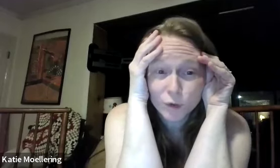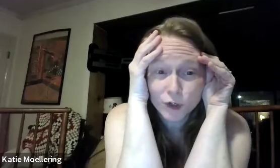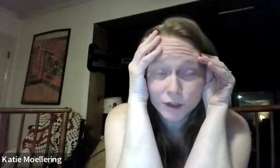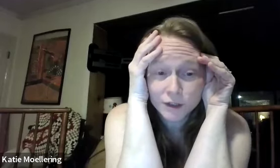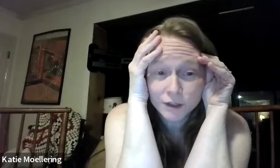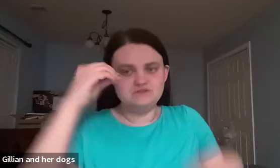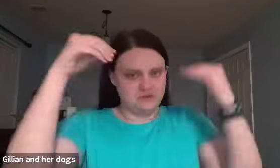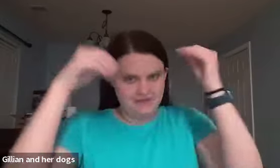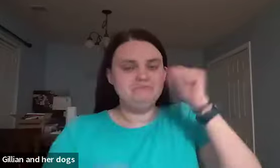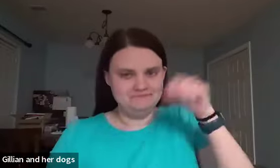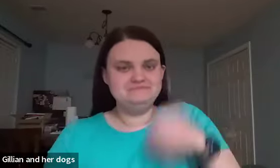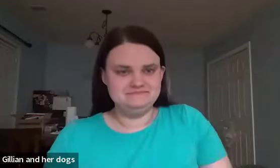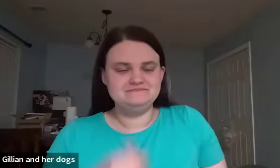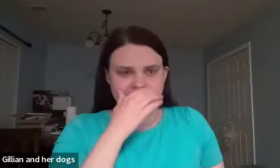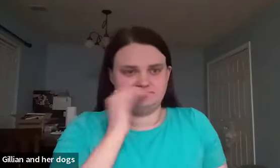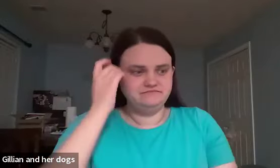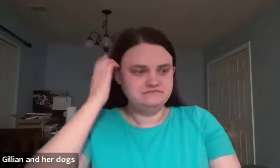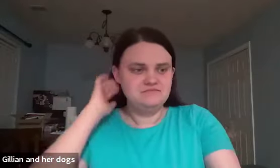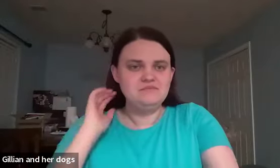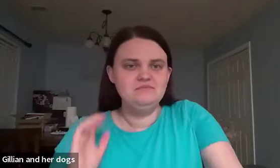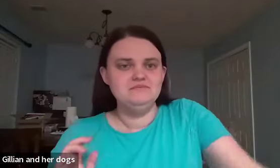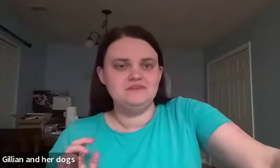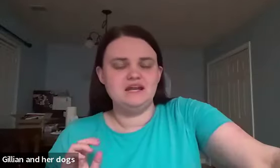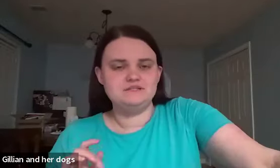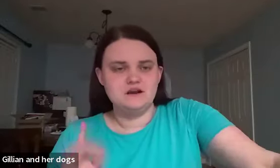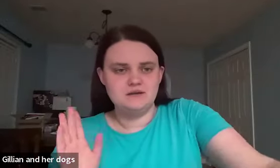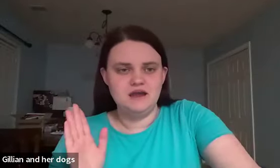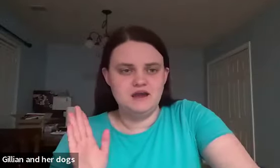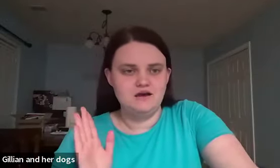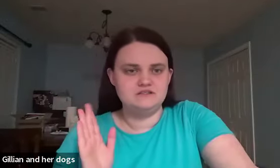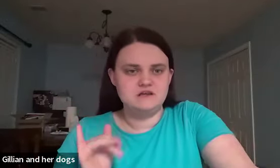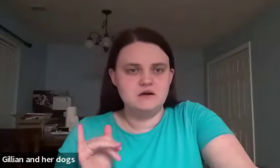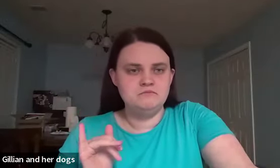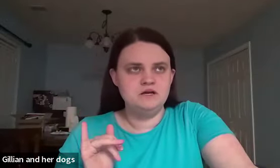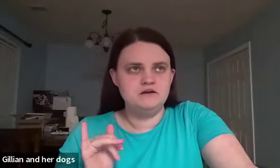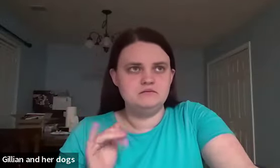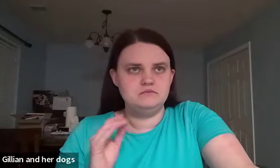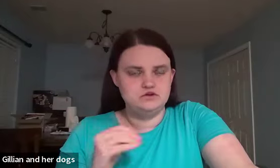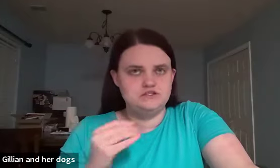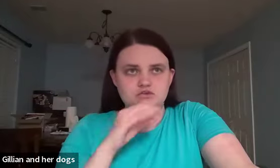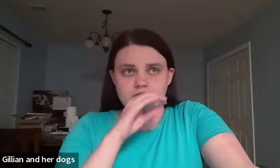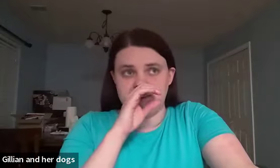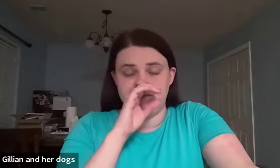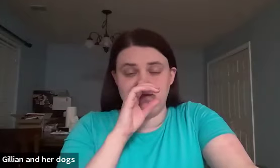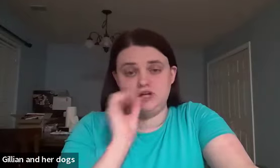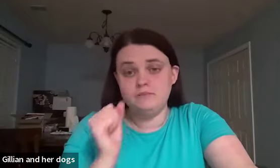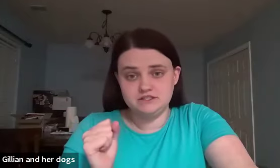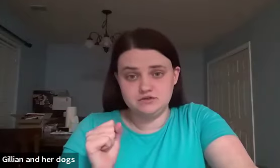store? food store. Yep. Yeah, okay. And I was talking about how some grocery stores and like shopping